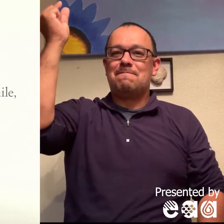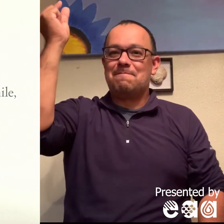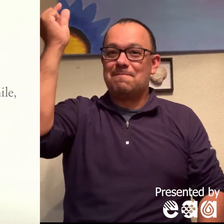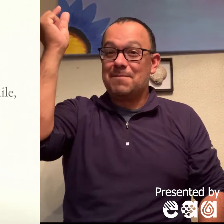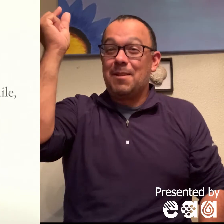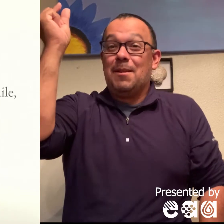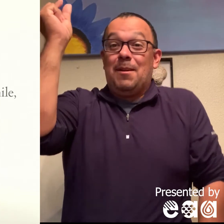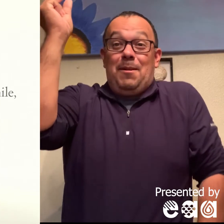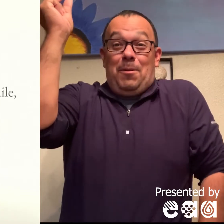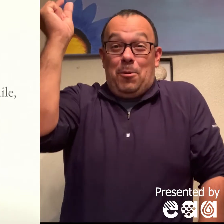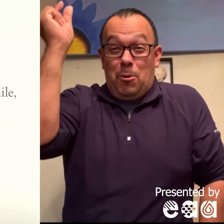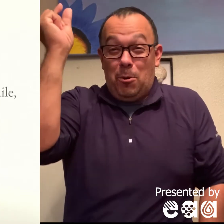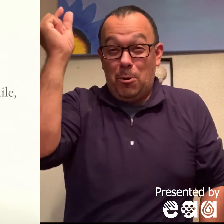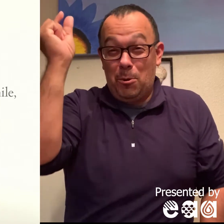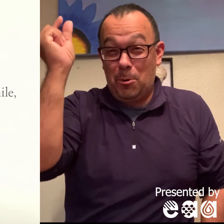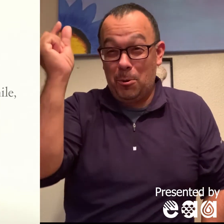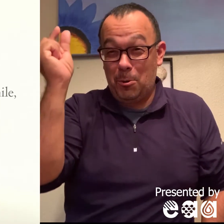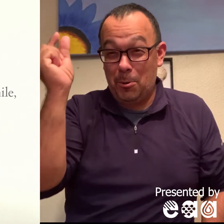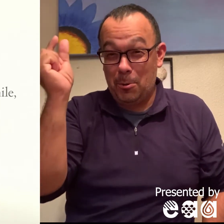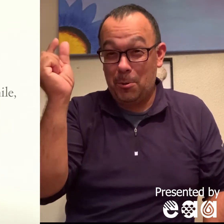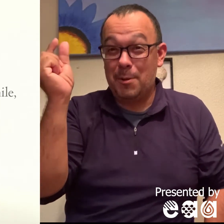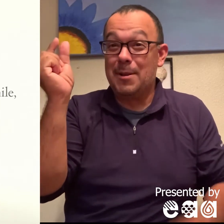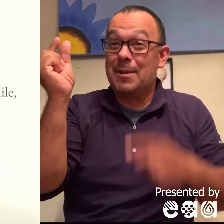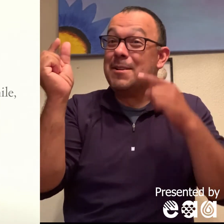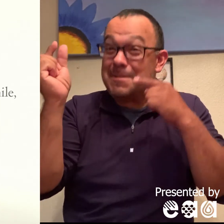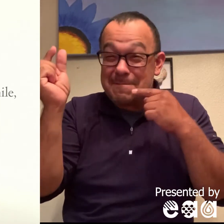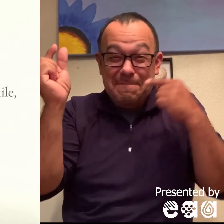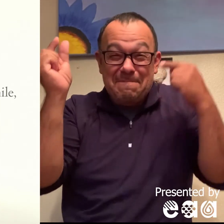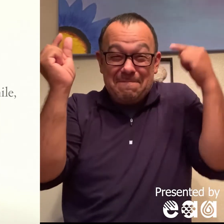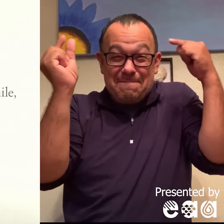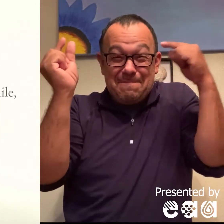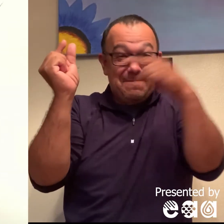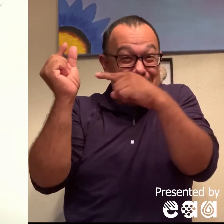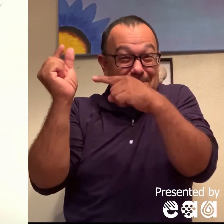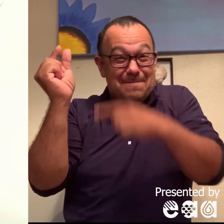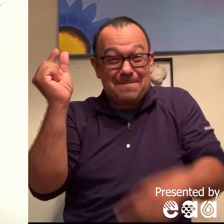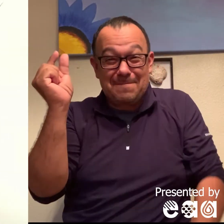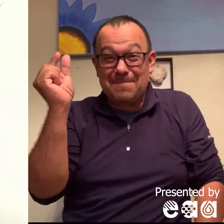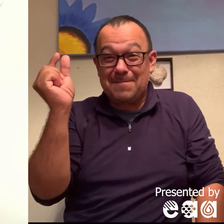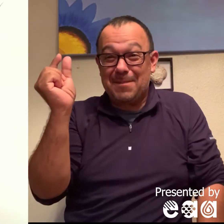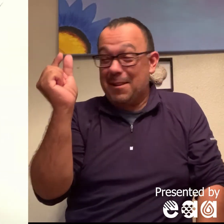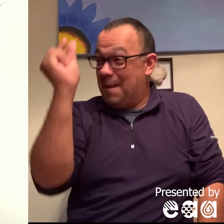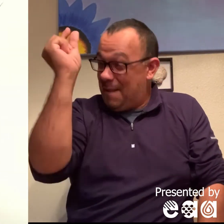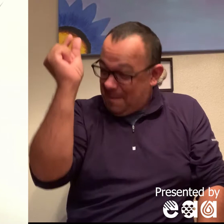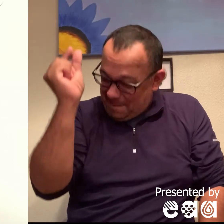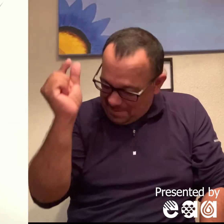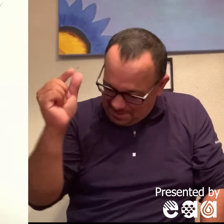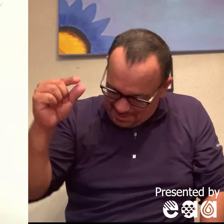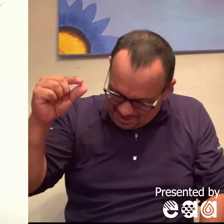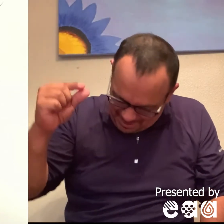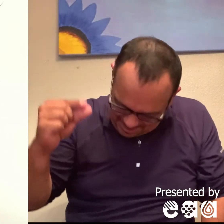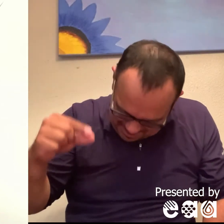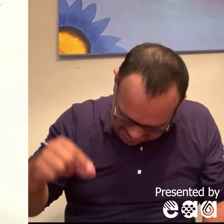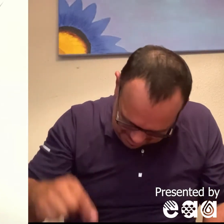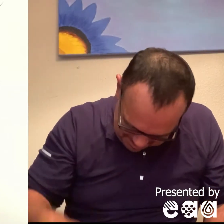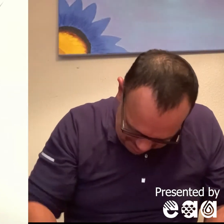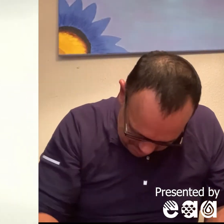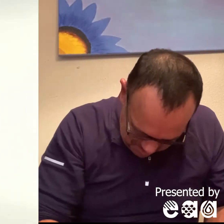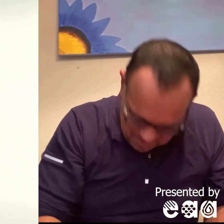With a little gasp and a big smile, the raindrop began to